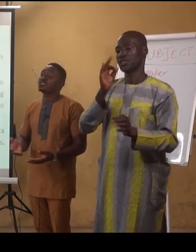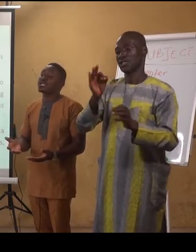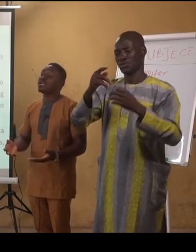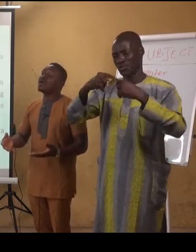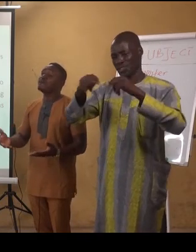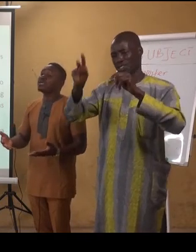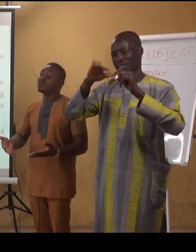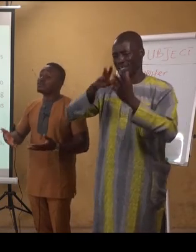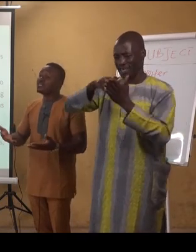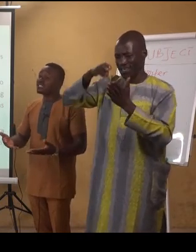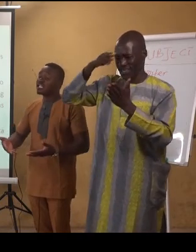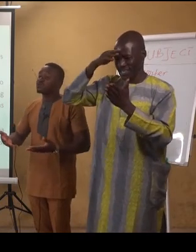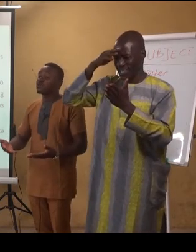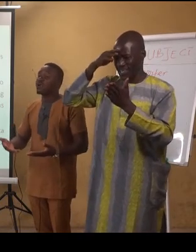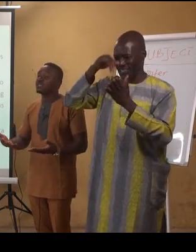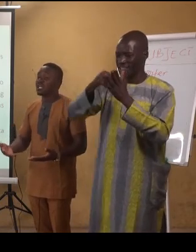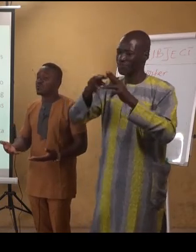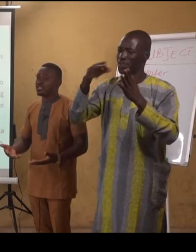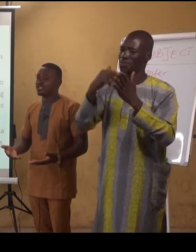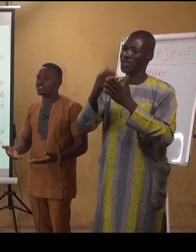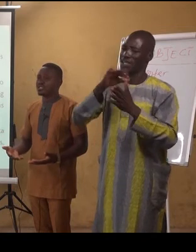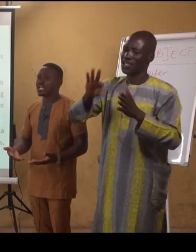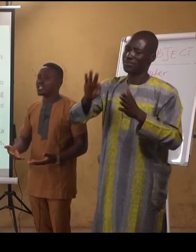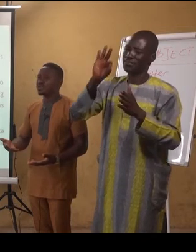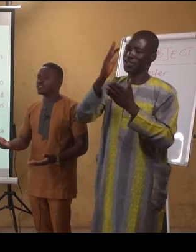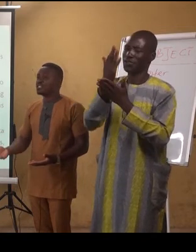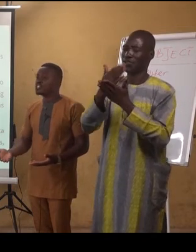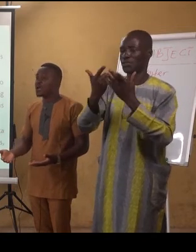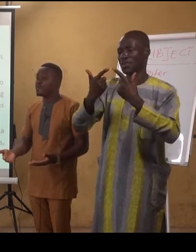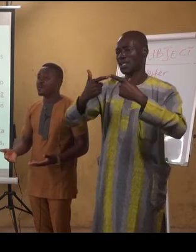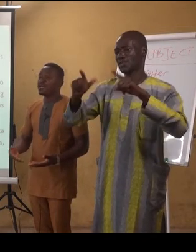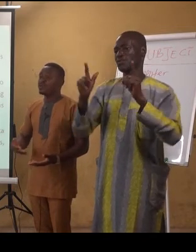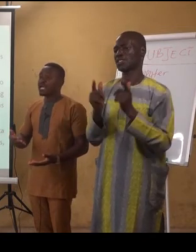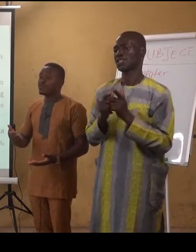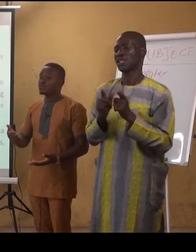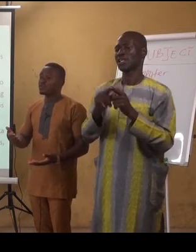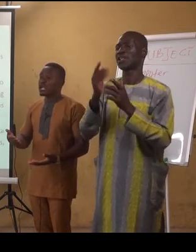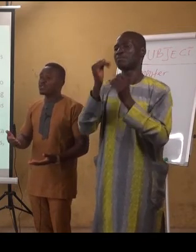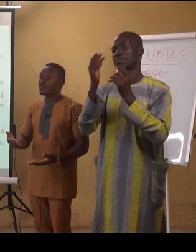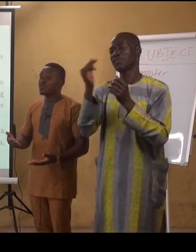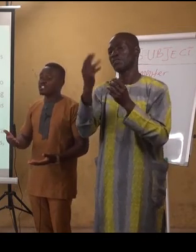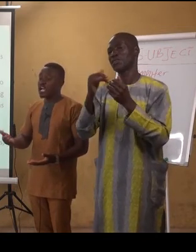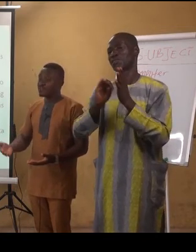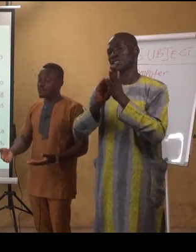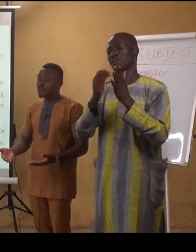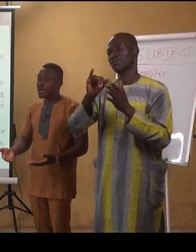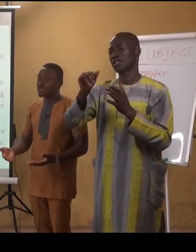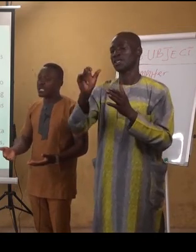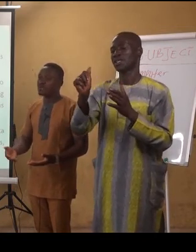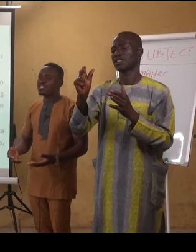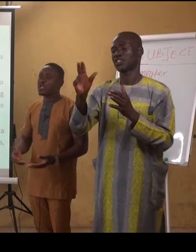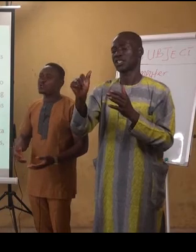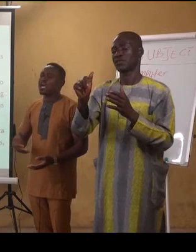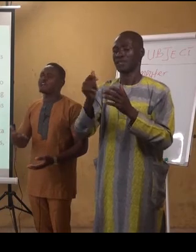you to pick recent programming languages, likes of C#. We have also likes of Java